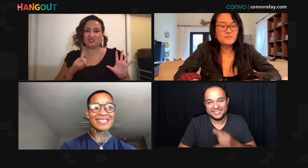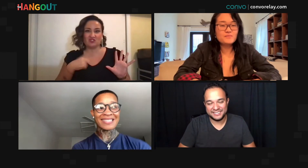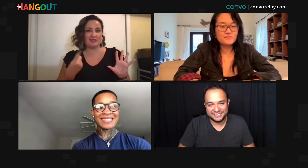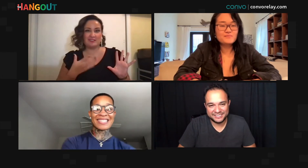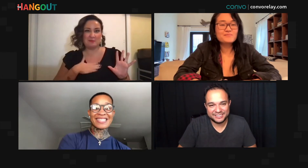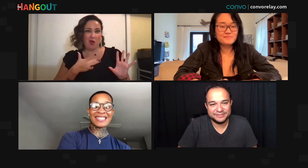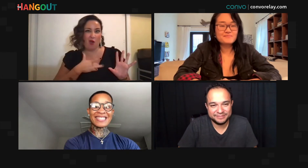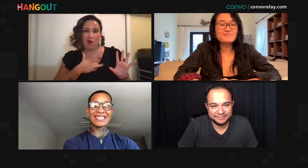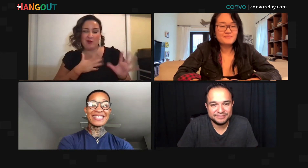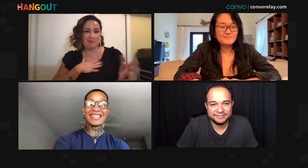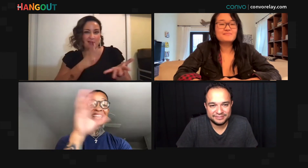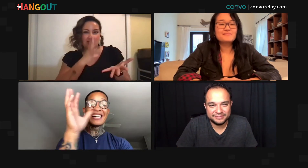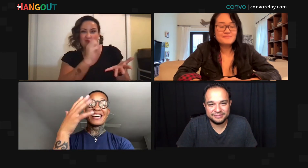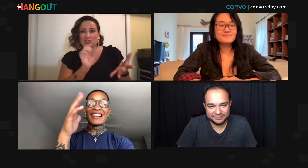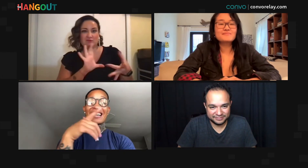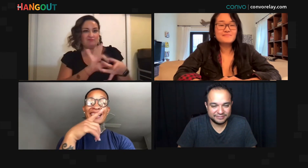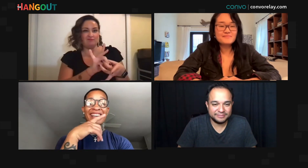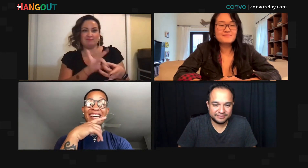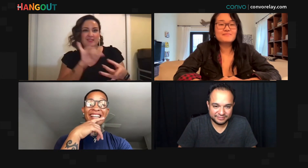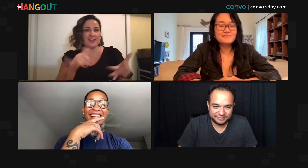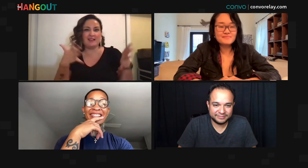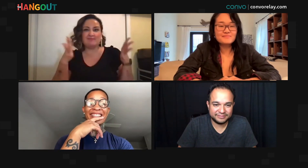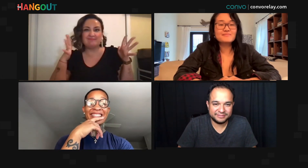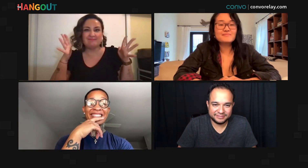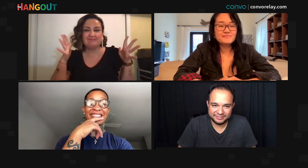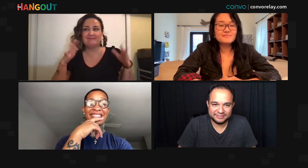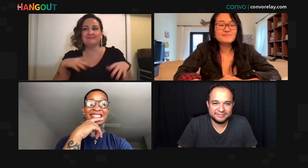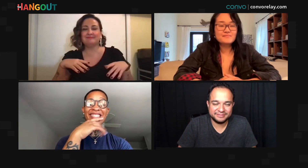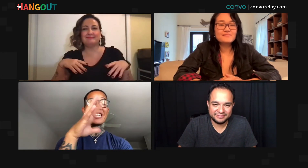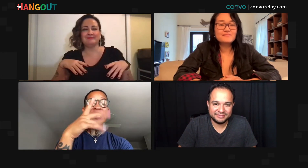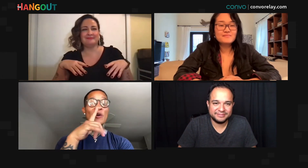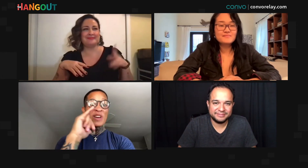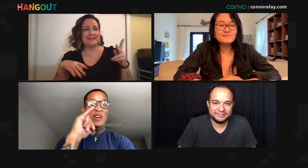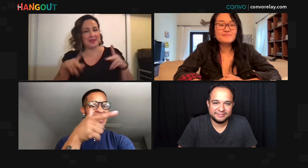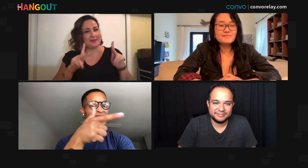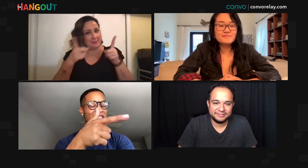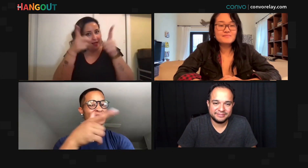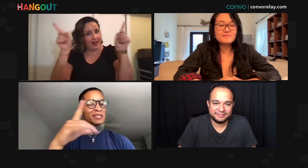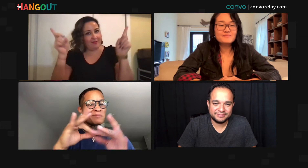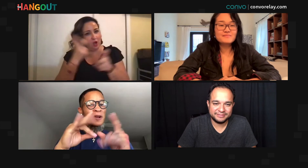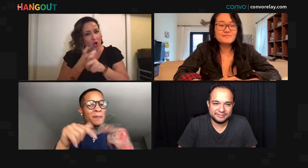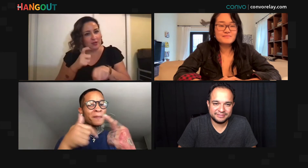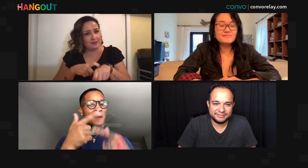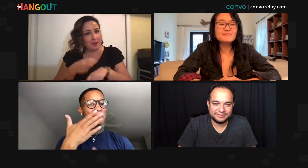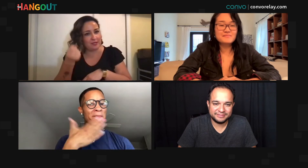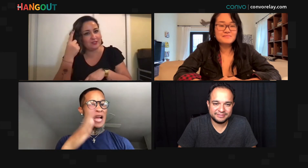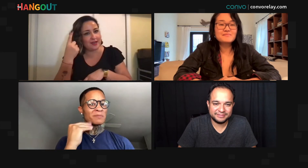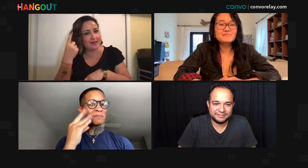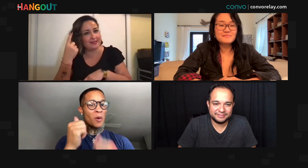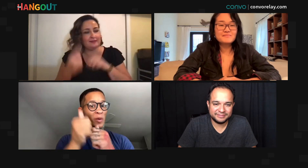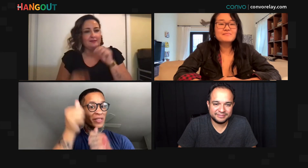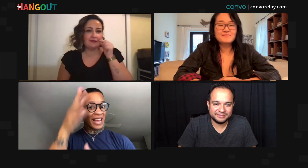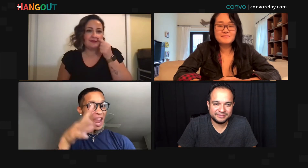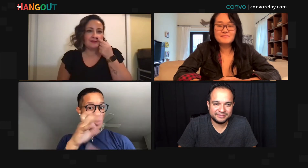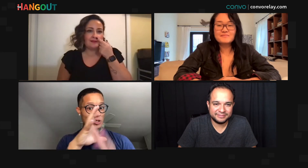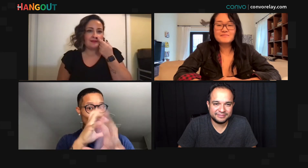that's not really the case. Like It's for the me, that's just connection. my heart and who I'm attracted to. That's Yeah. hard to